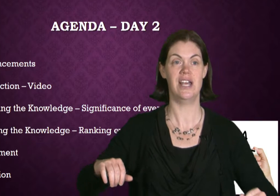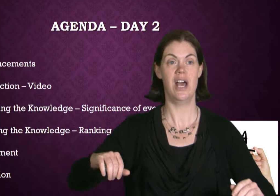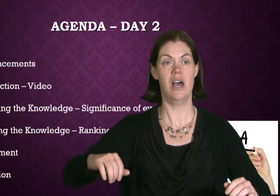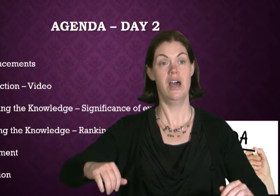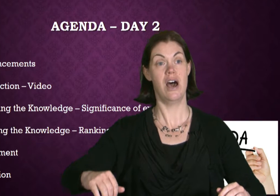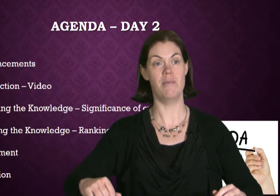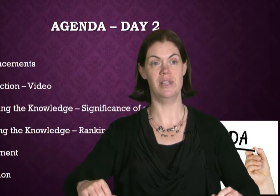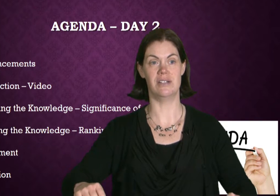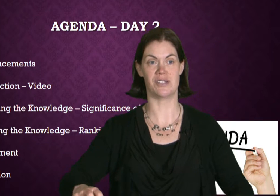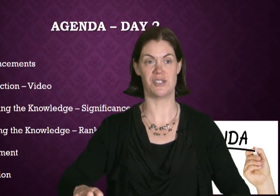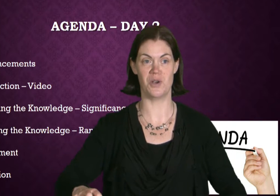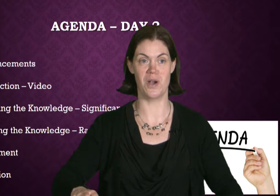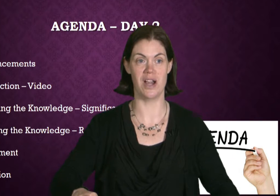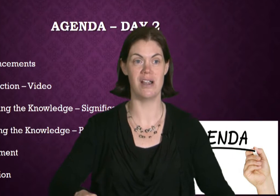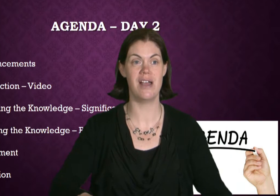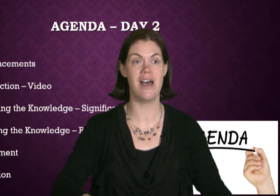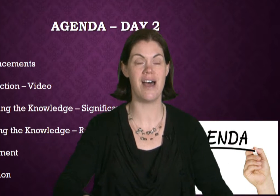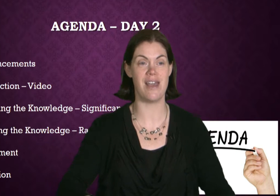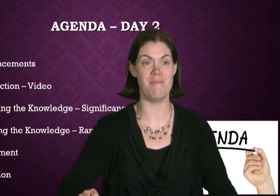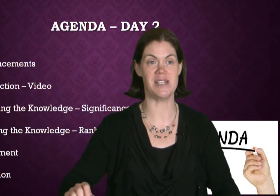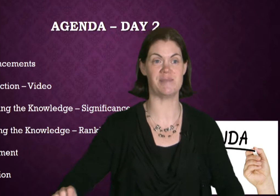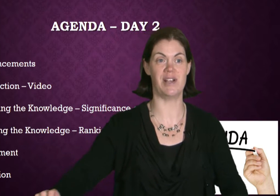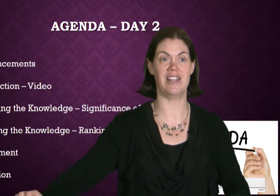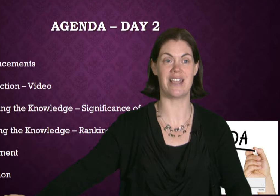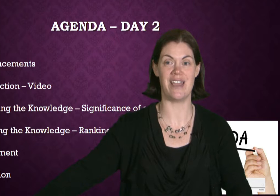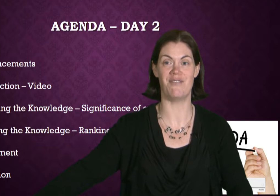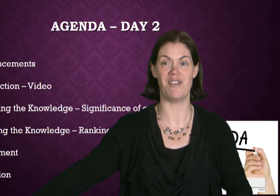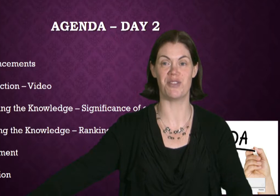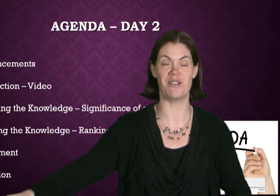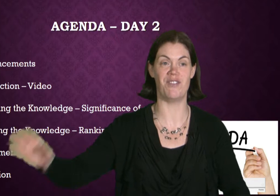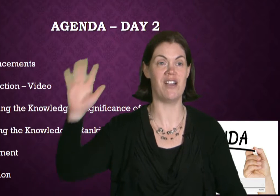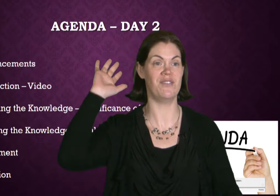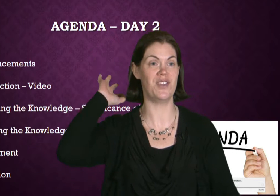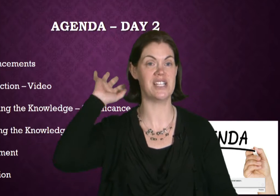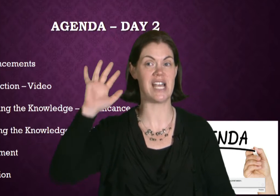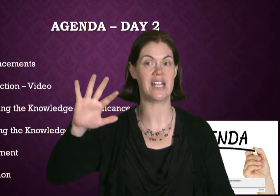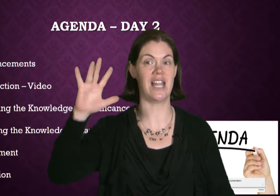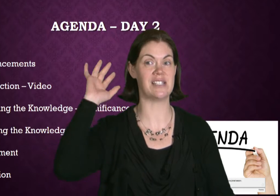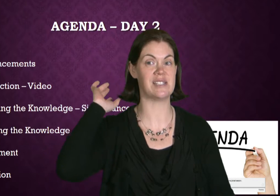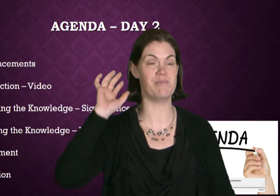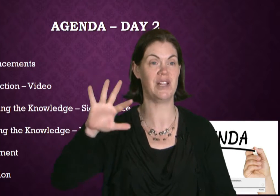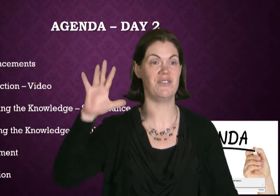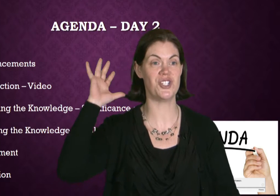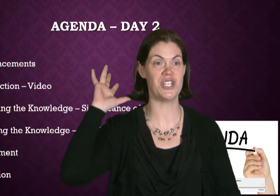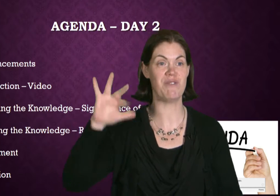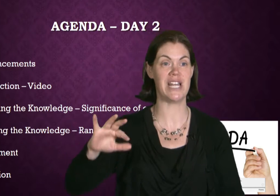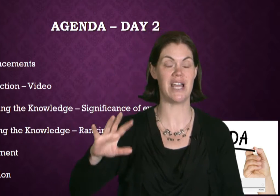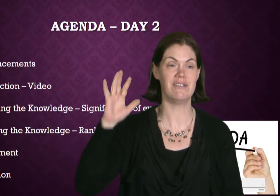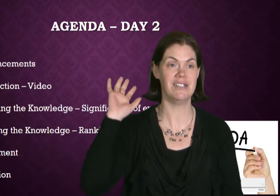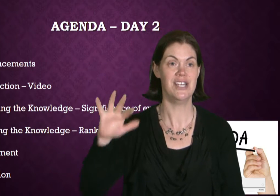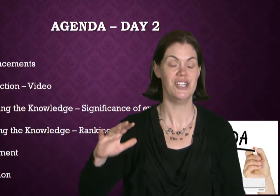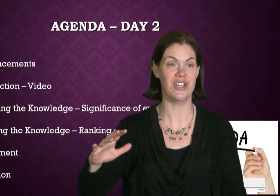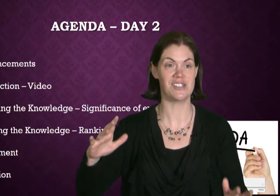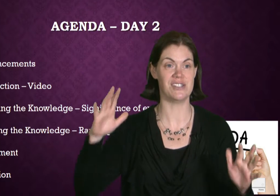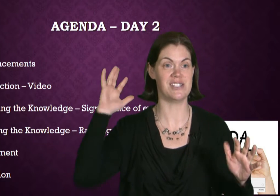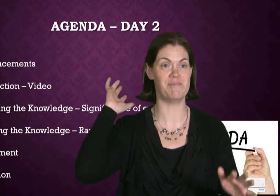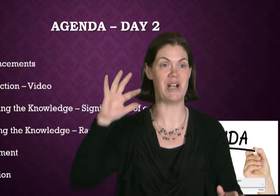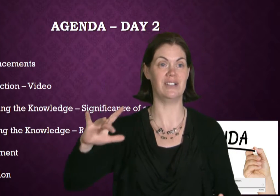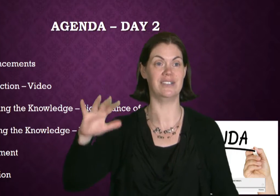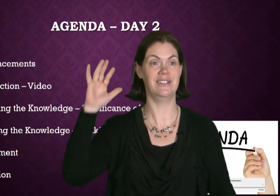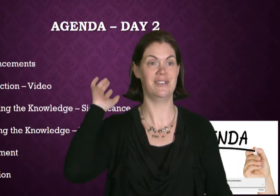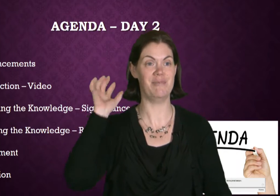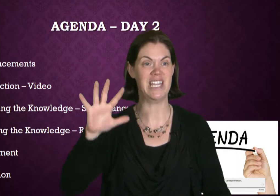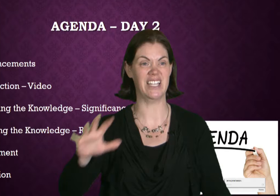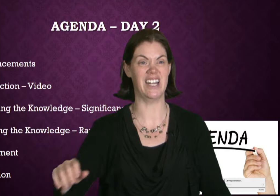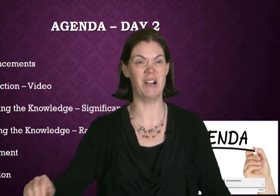and I'm a little sore and I may smell like A535. If you guys had like smell-o-vision right now, you guys could